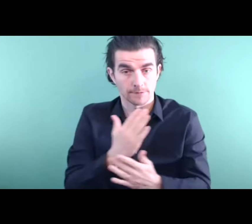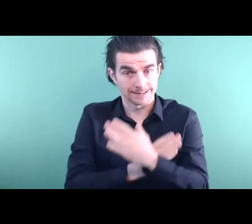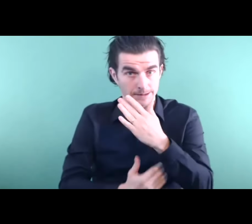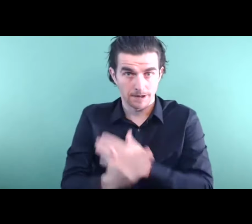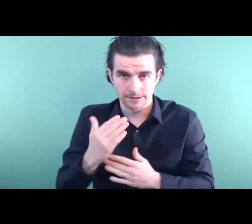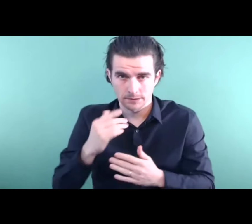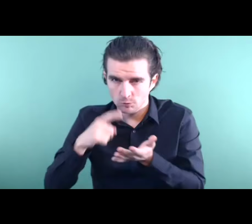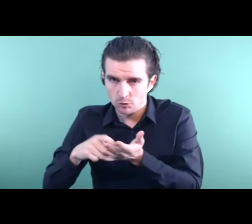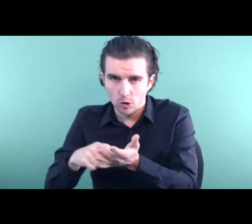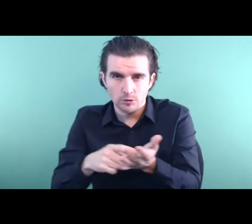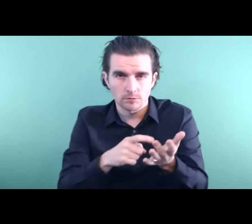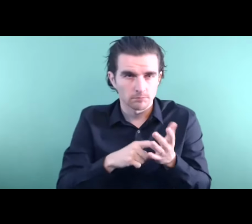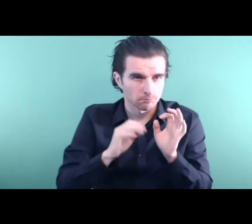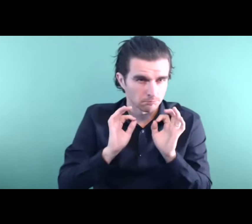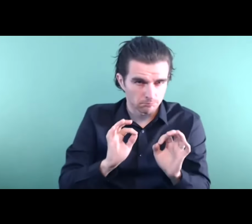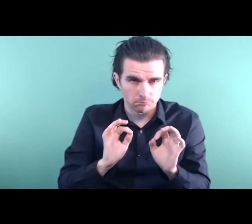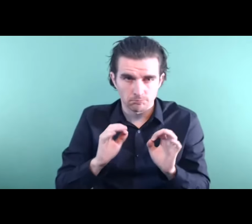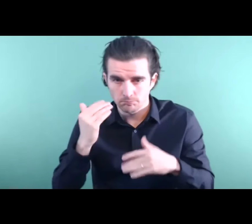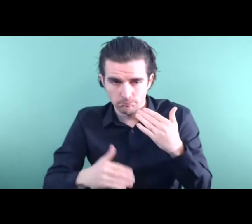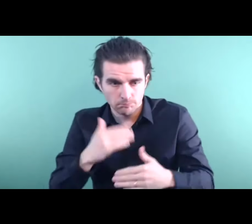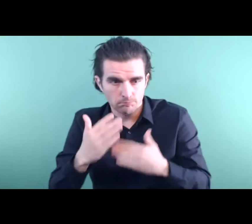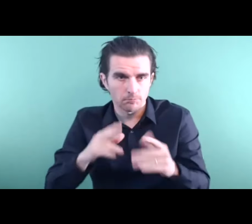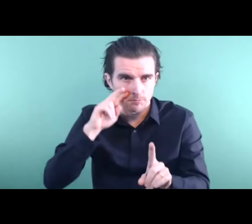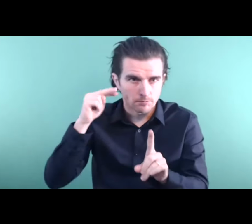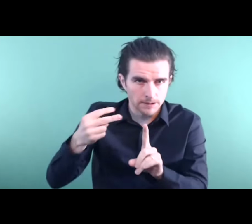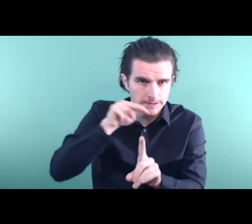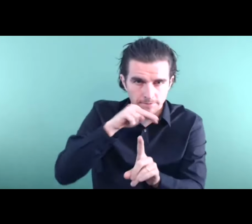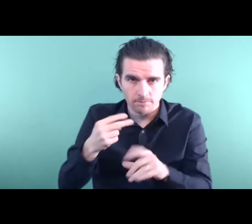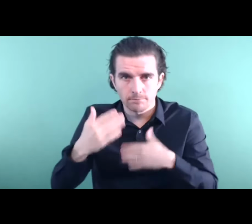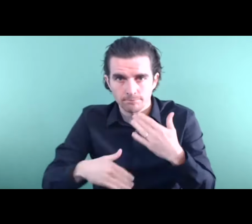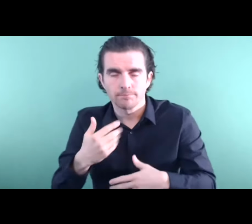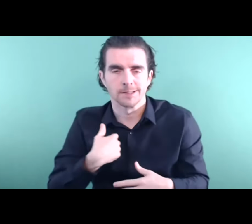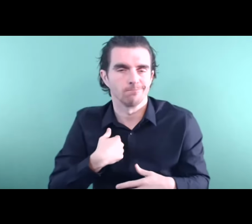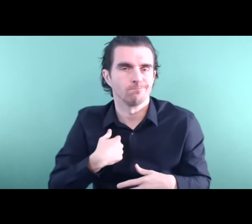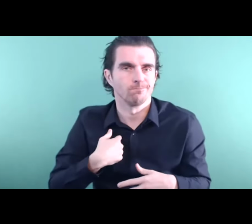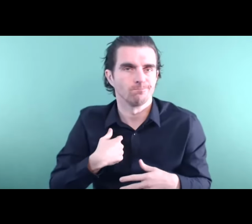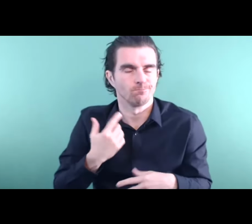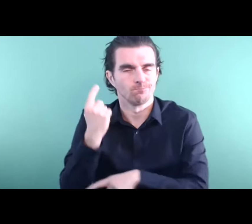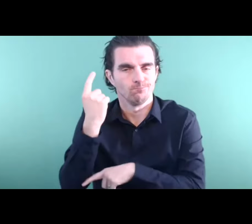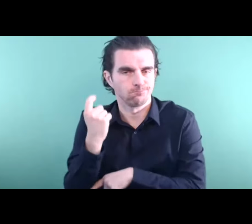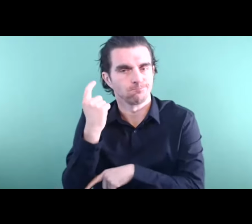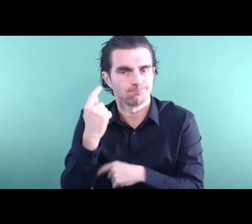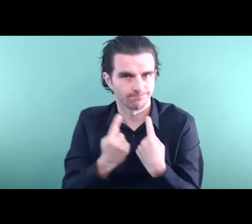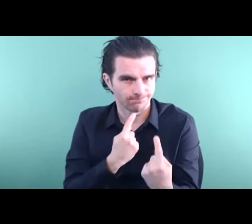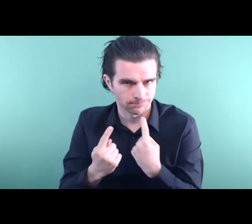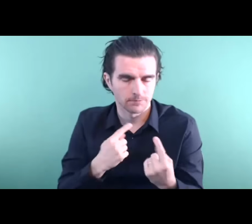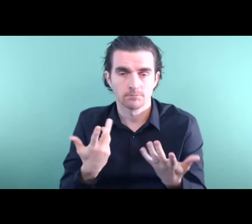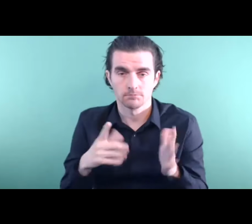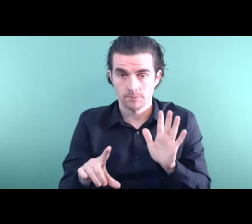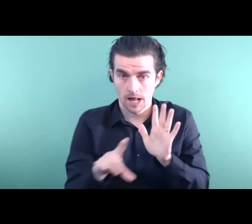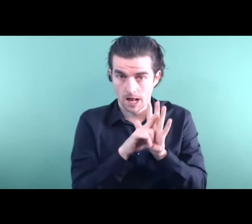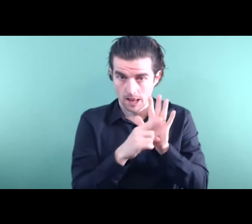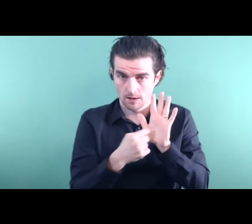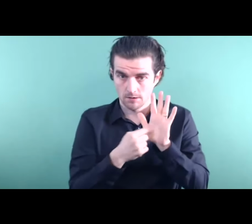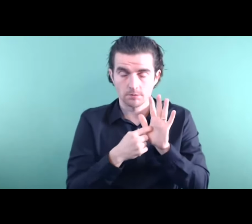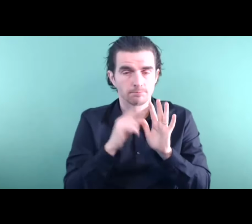bound by the commitments deriving from the UNCRPD. Article 31 of the UNCRPD is very clear about